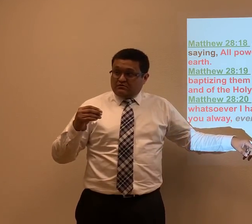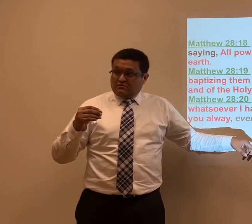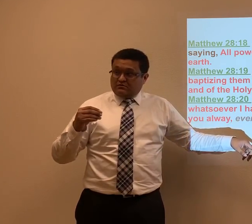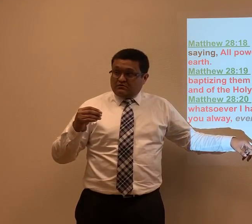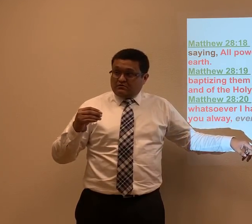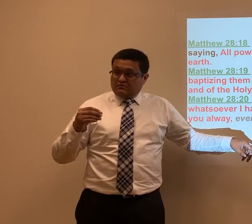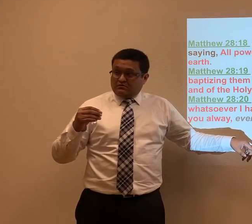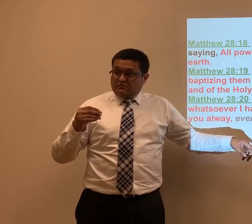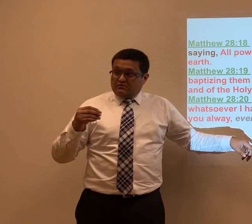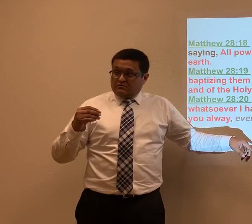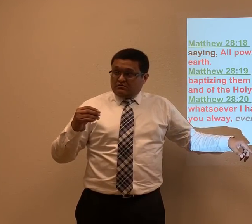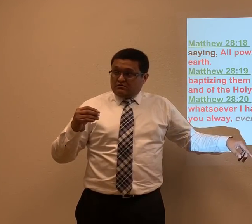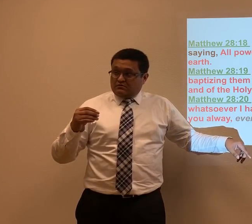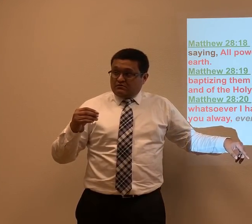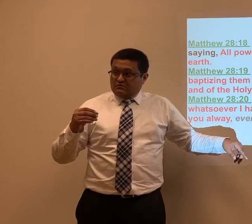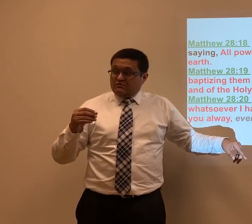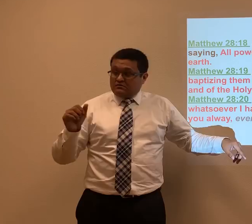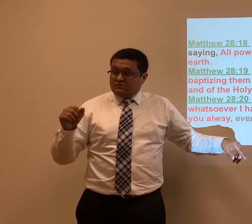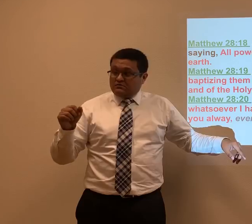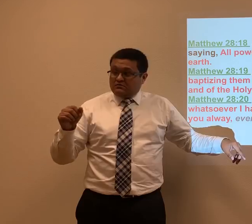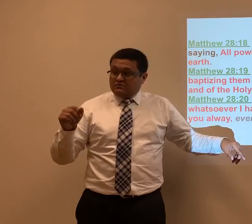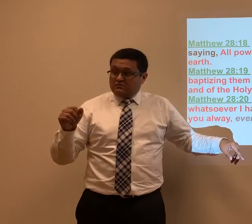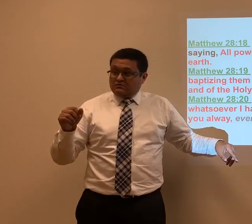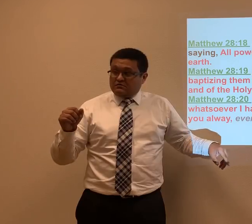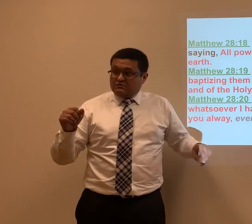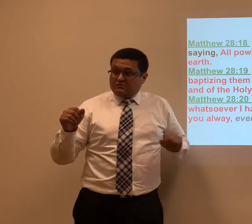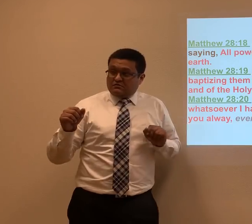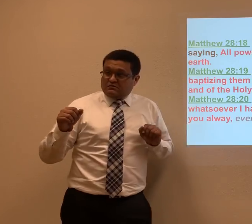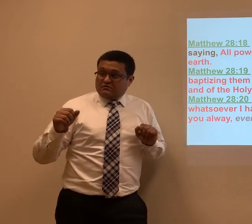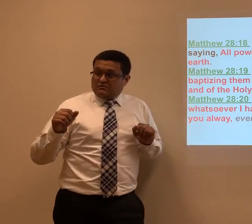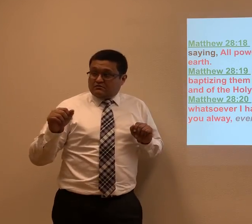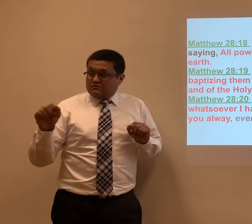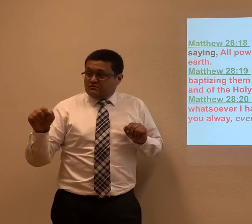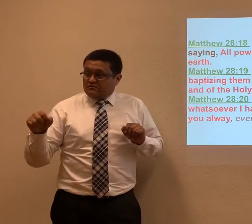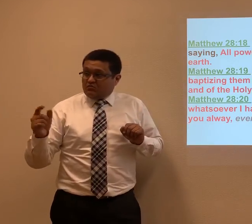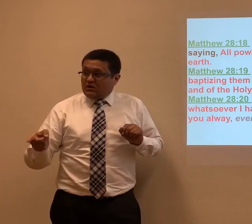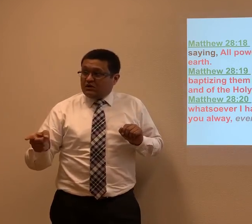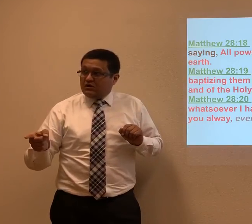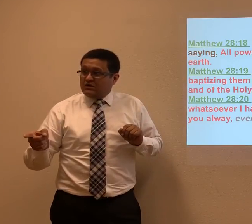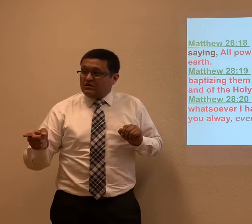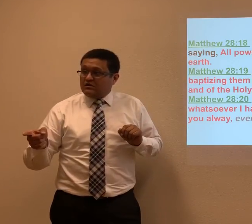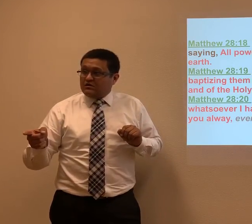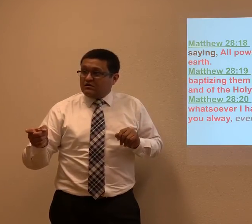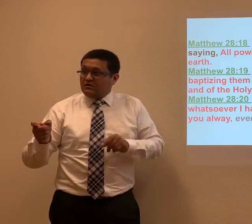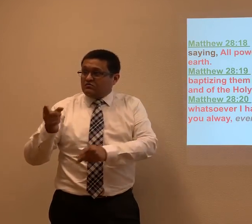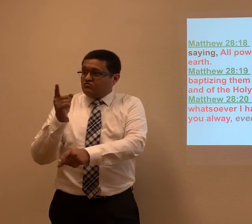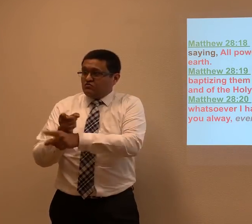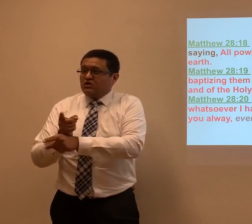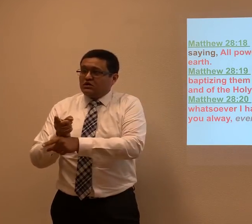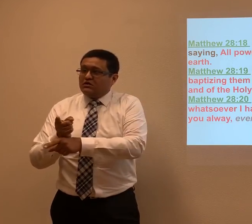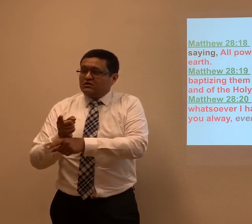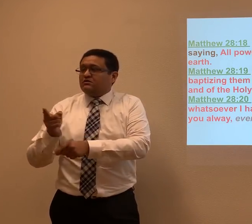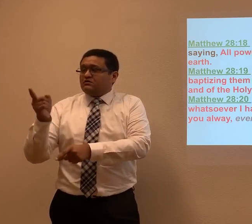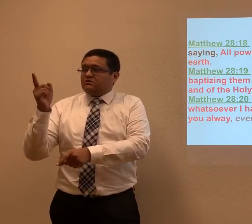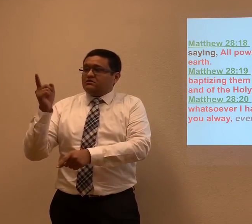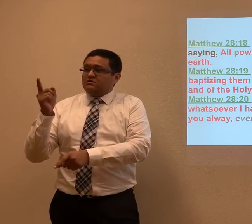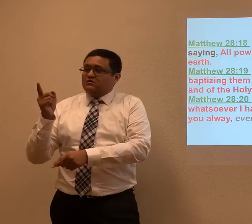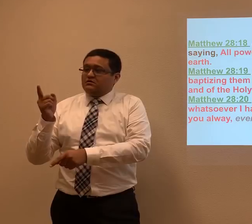verse. Is it, this part says, and lo, I am with you always. So there's only one God. He